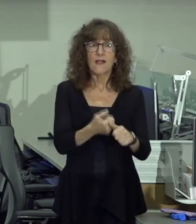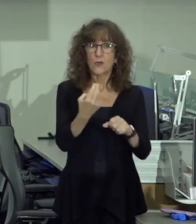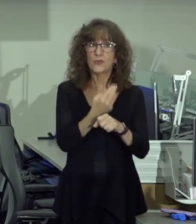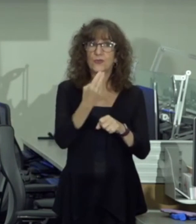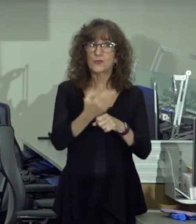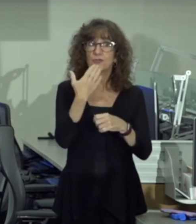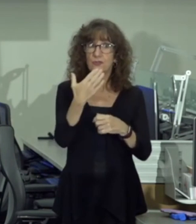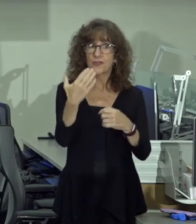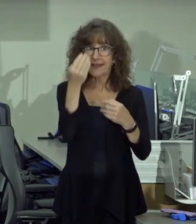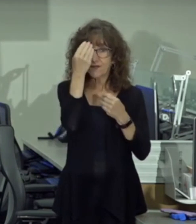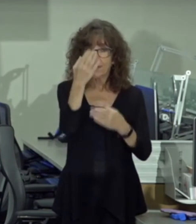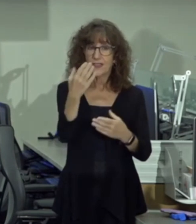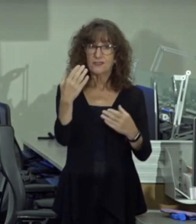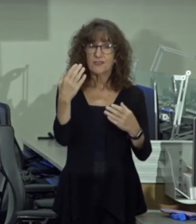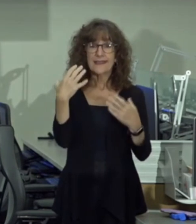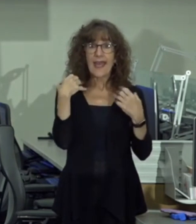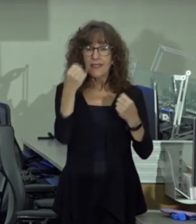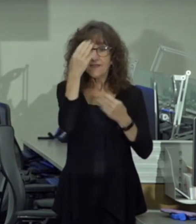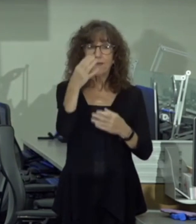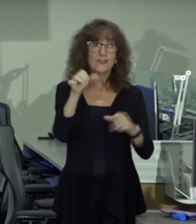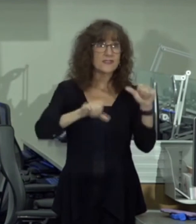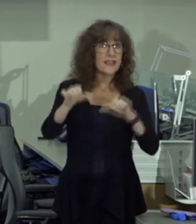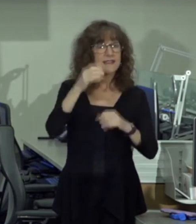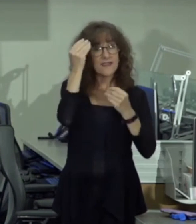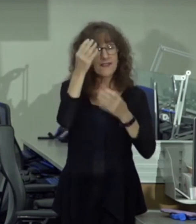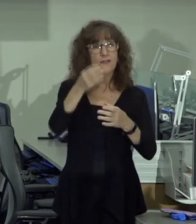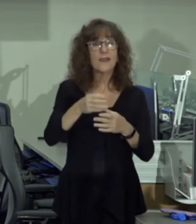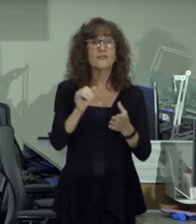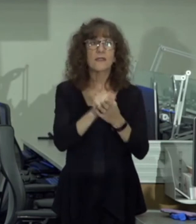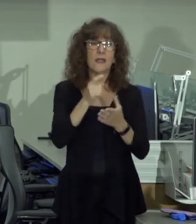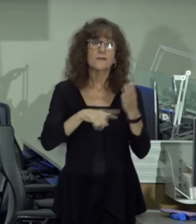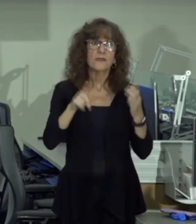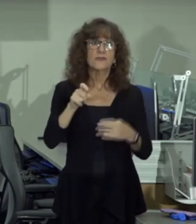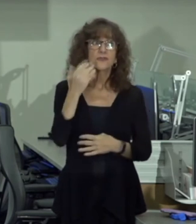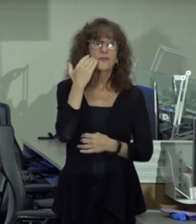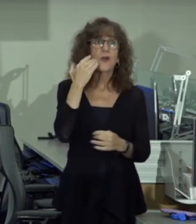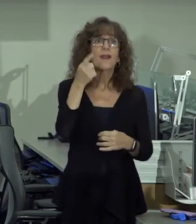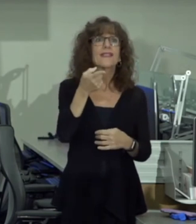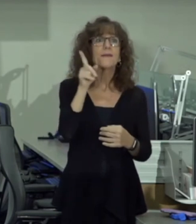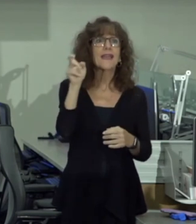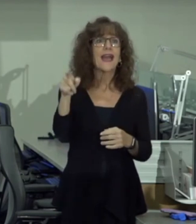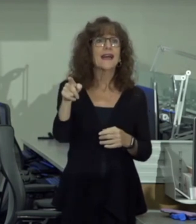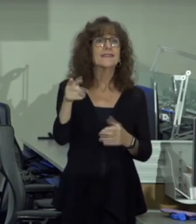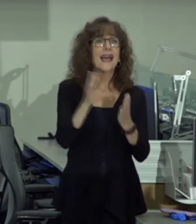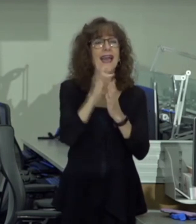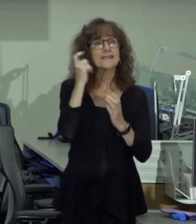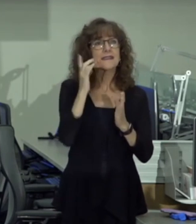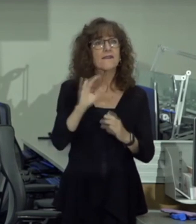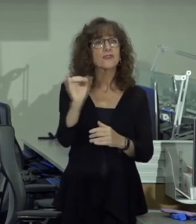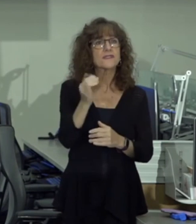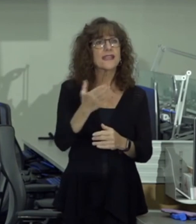health information, science, and scientific information. And that's what they should know. Let me ask you this. I asked the governor the same